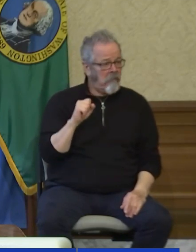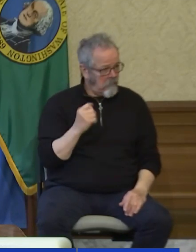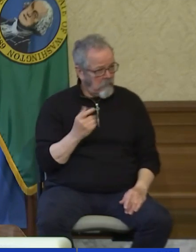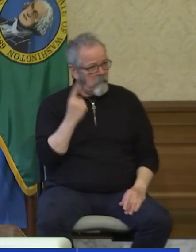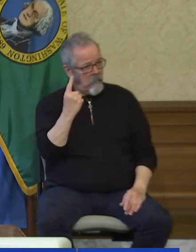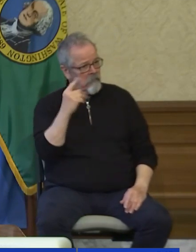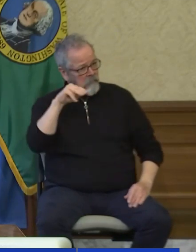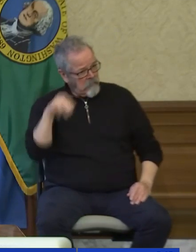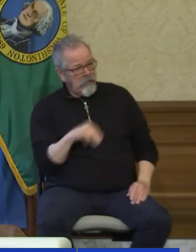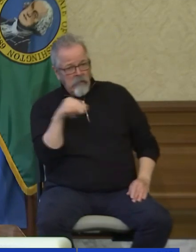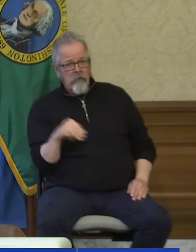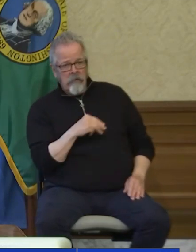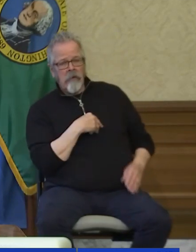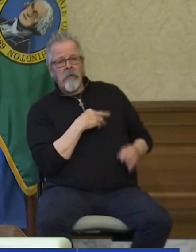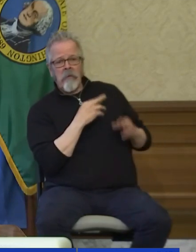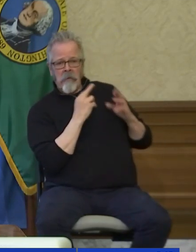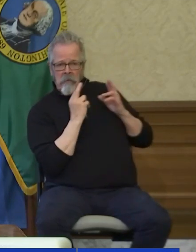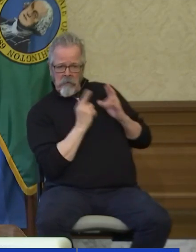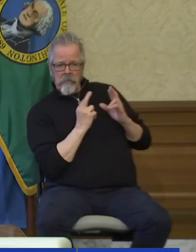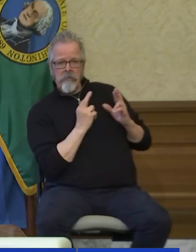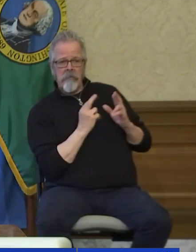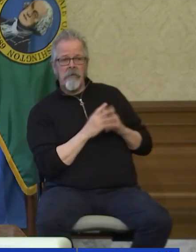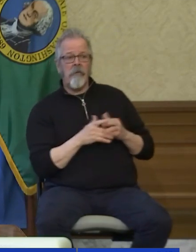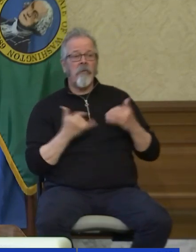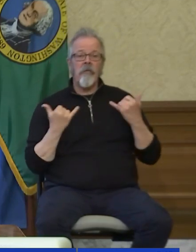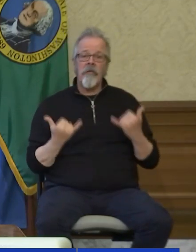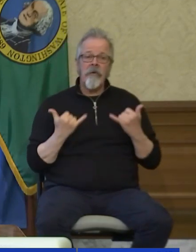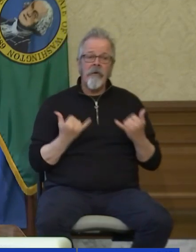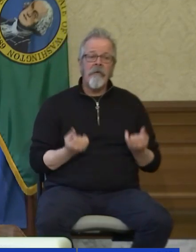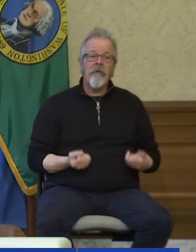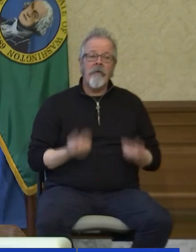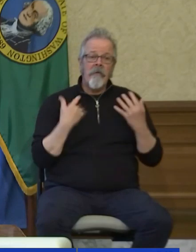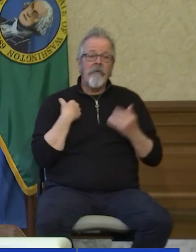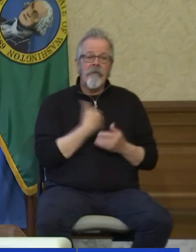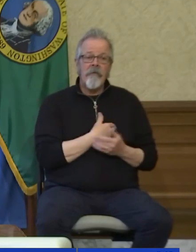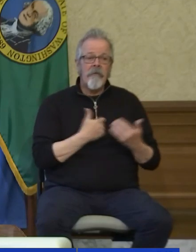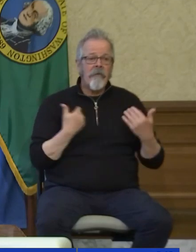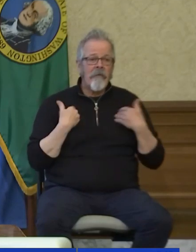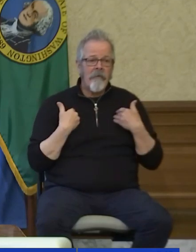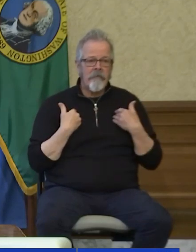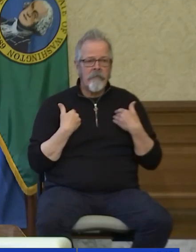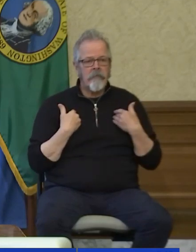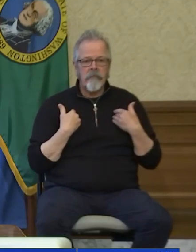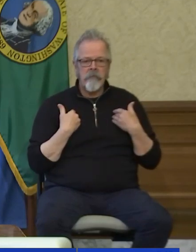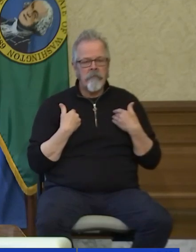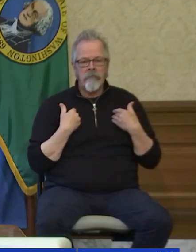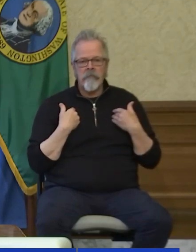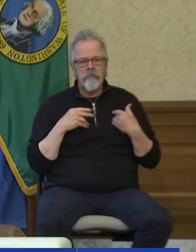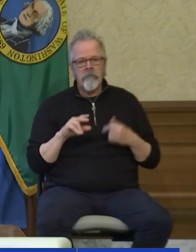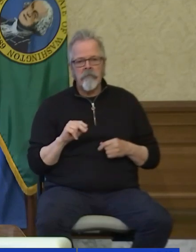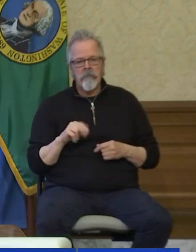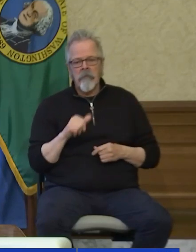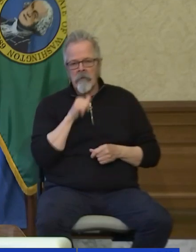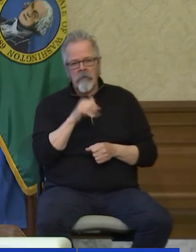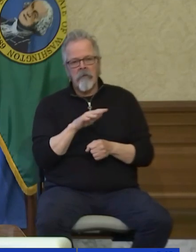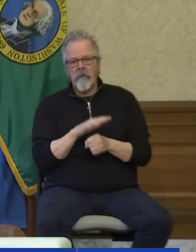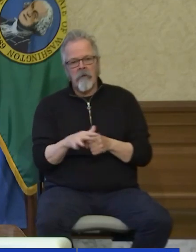be much higher than it is today for us to be able to move into the next phase of this